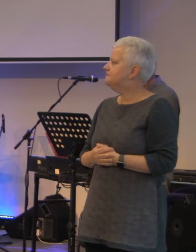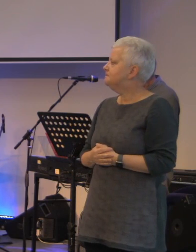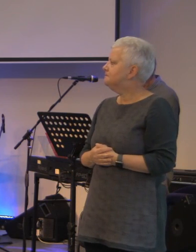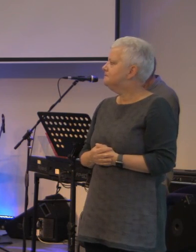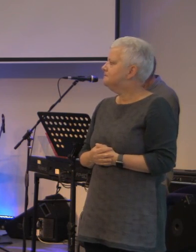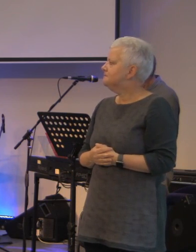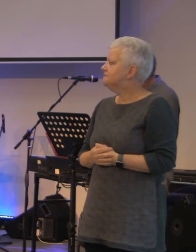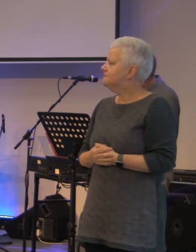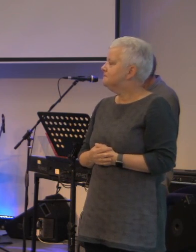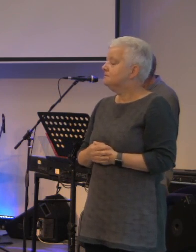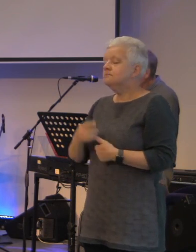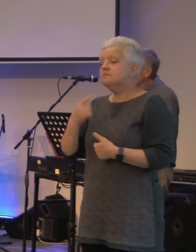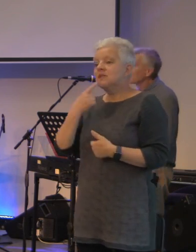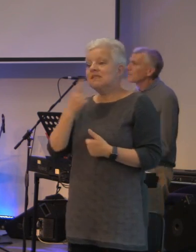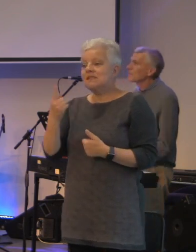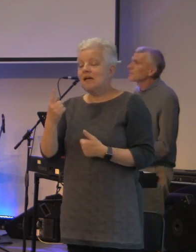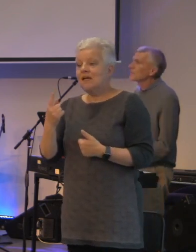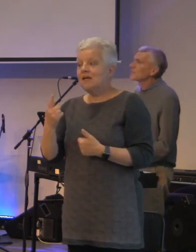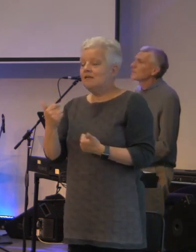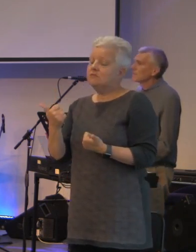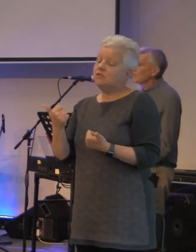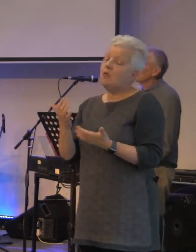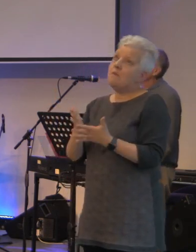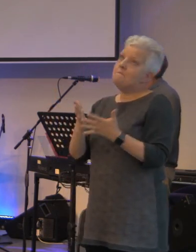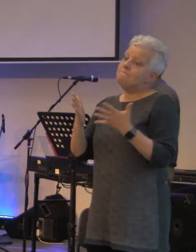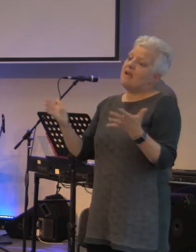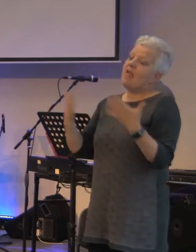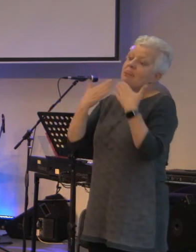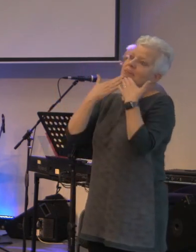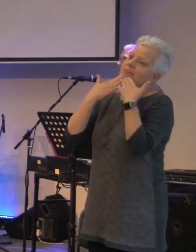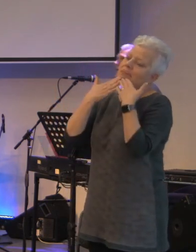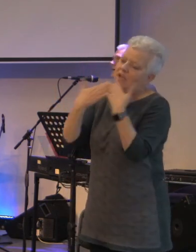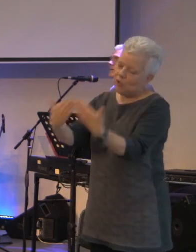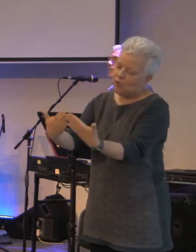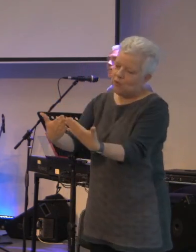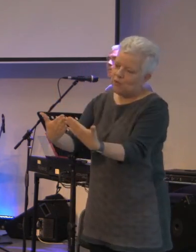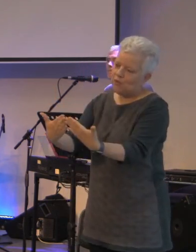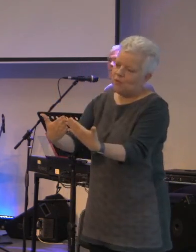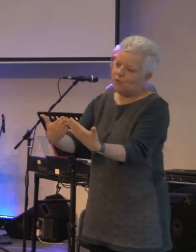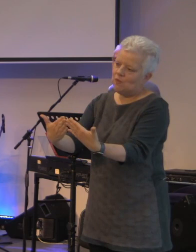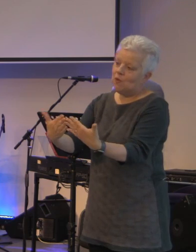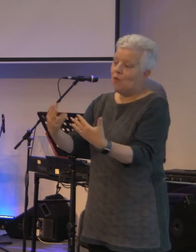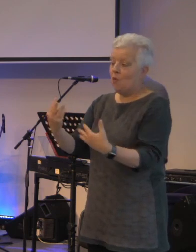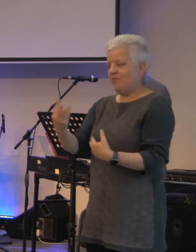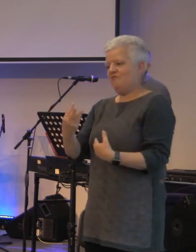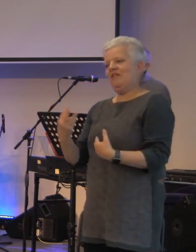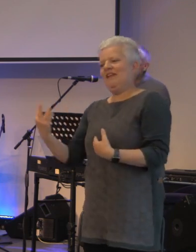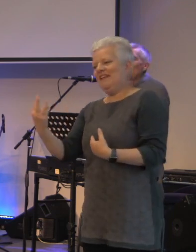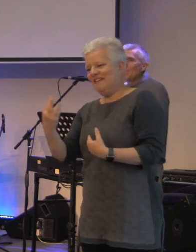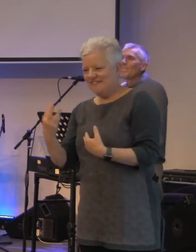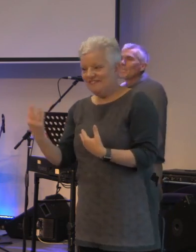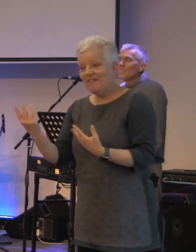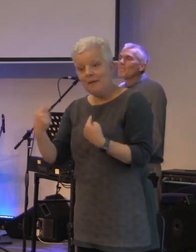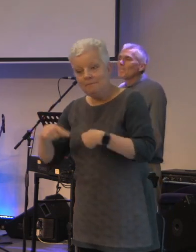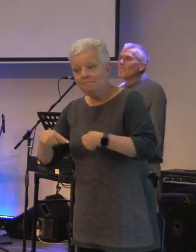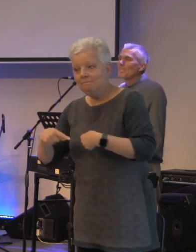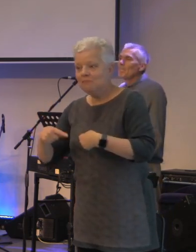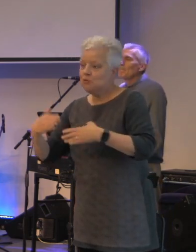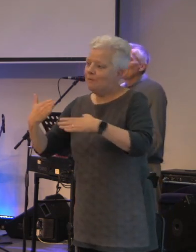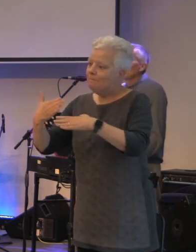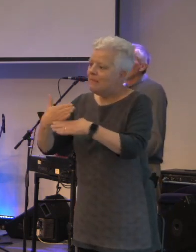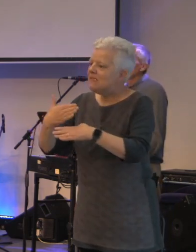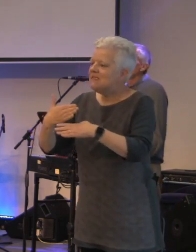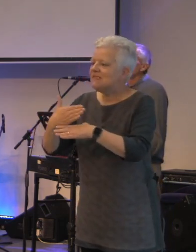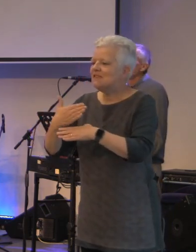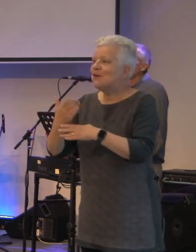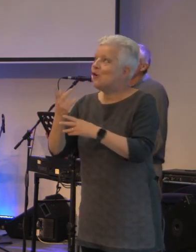I'm going to say it on behalf of everybody here, but a very big thank you to all three who've come to minister God's